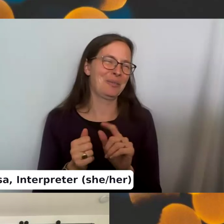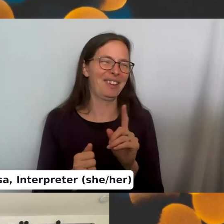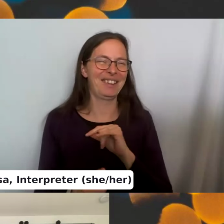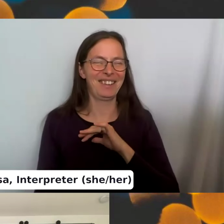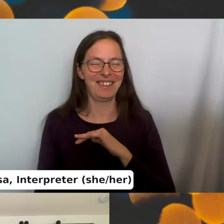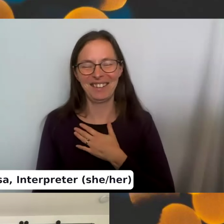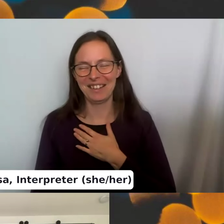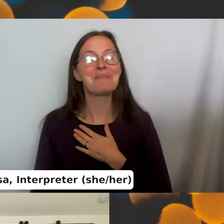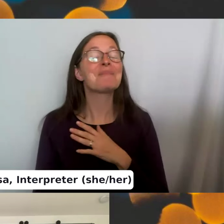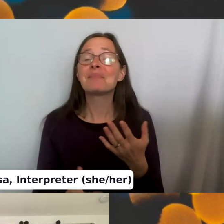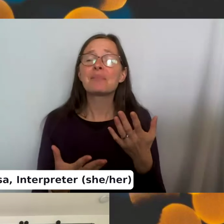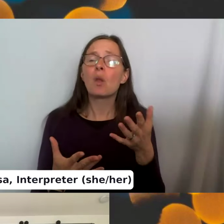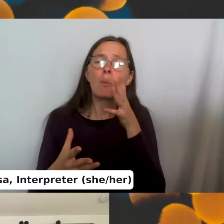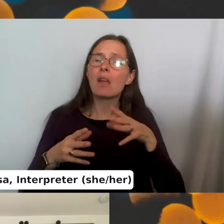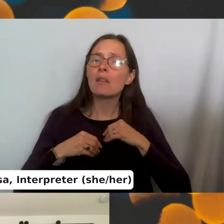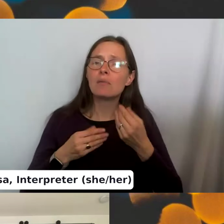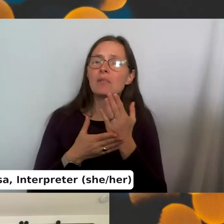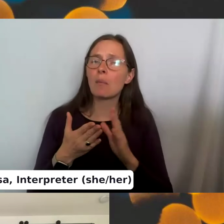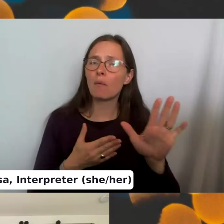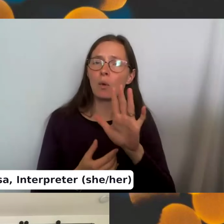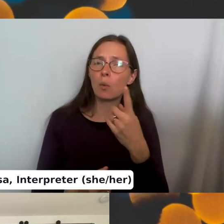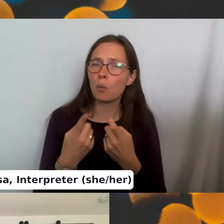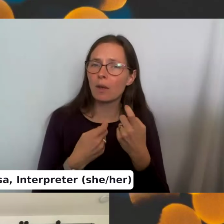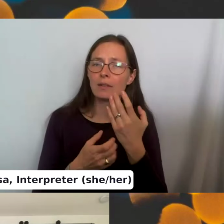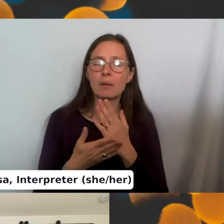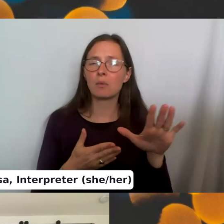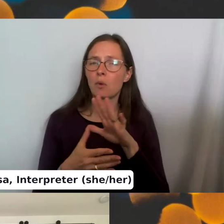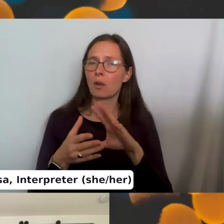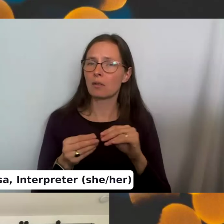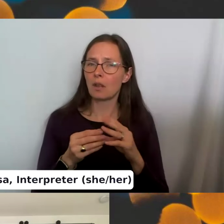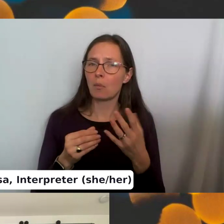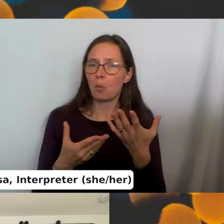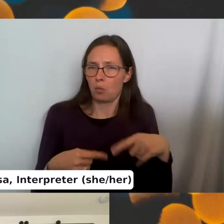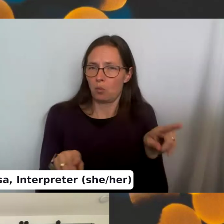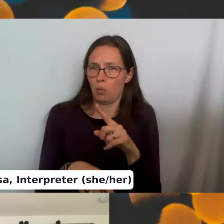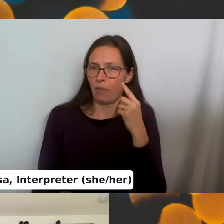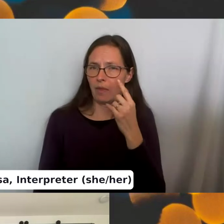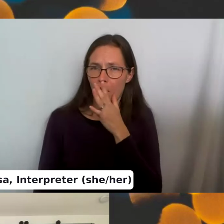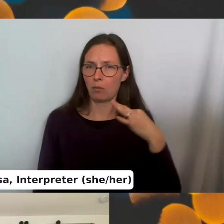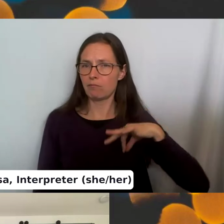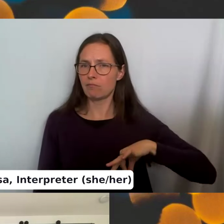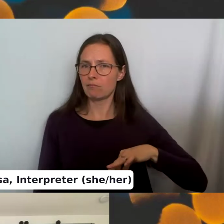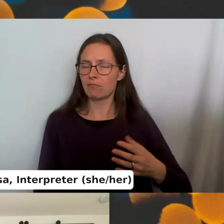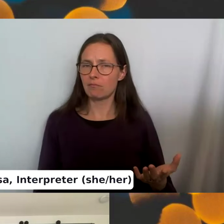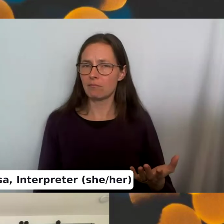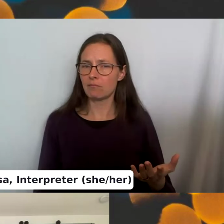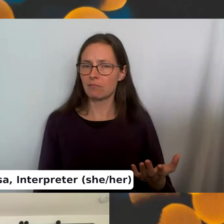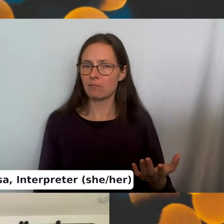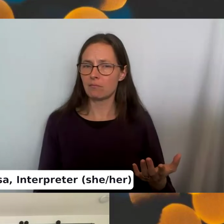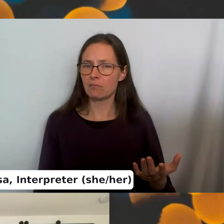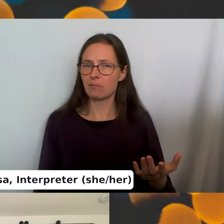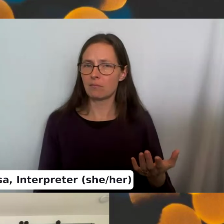take a couple questions or comments as to what you feel would be the most useful,